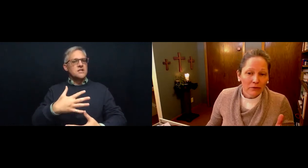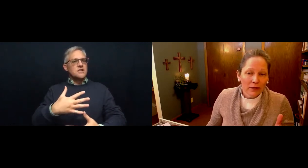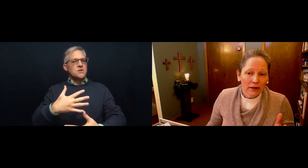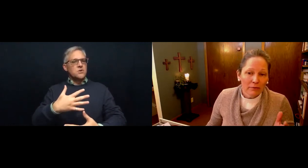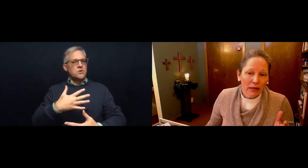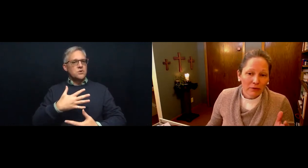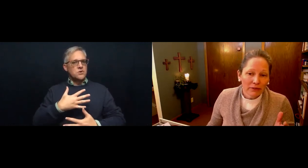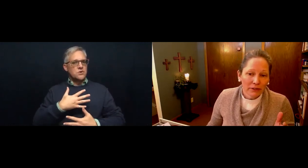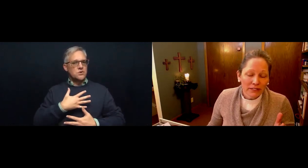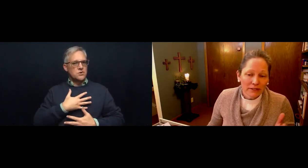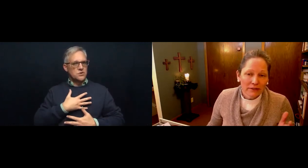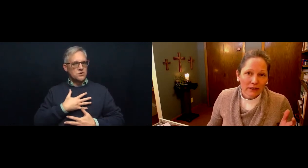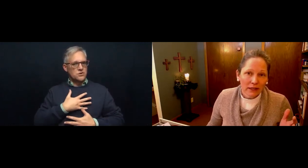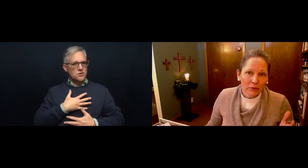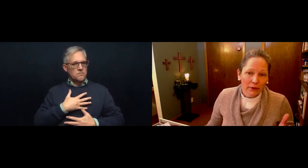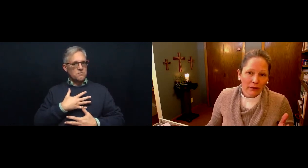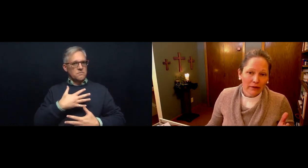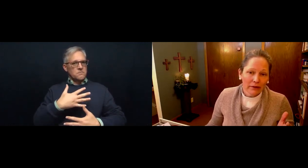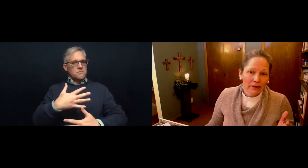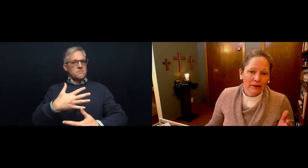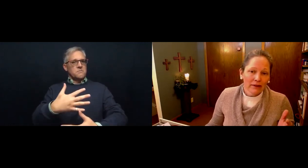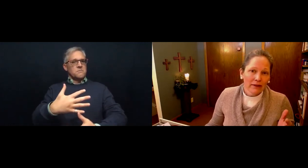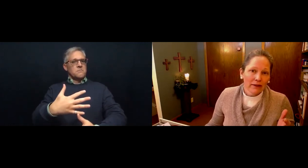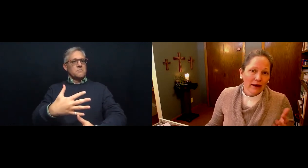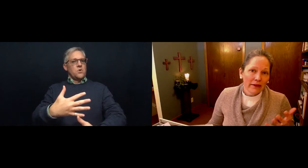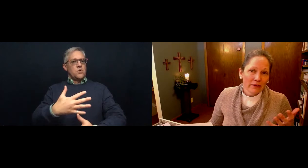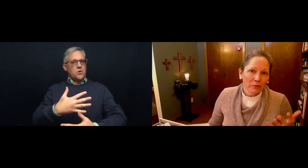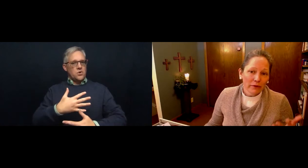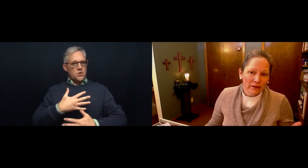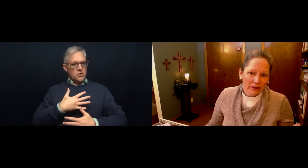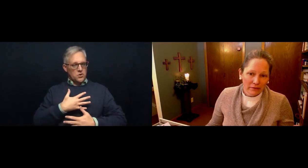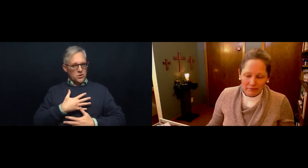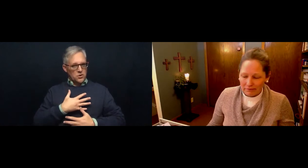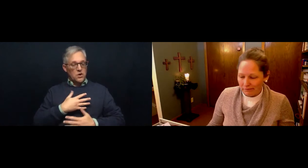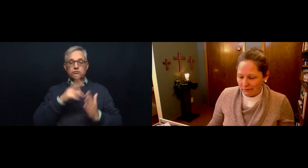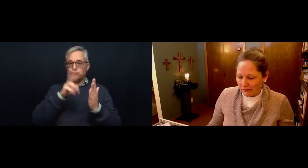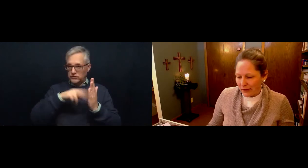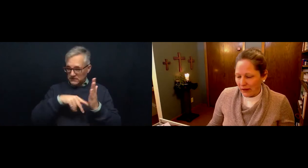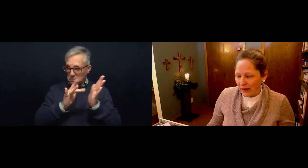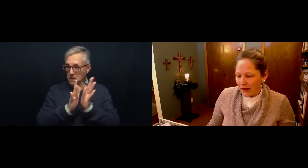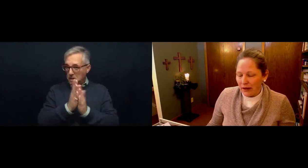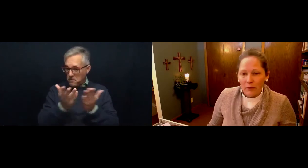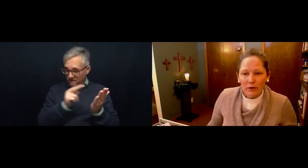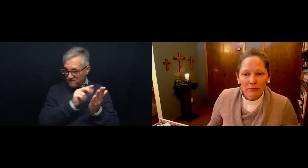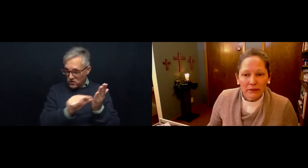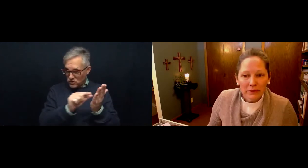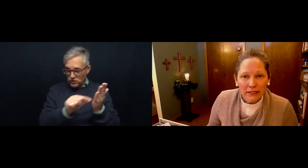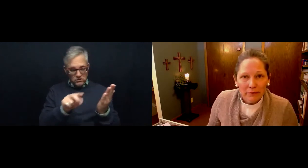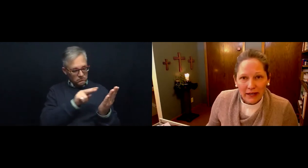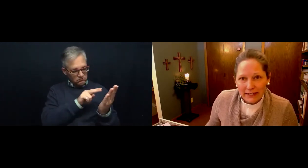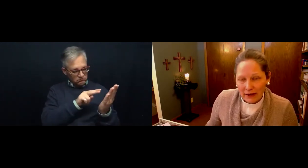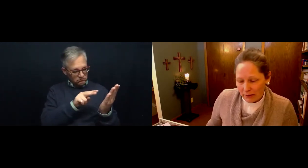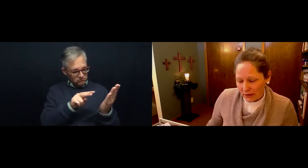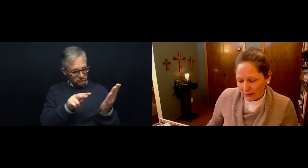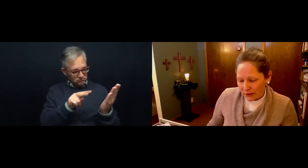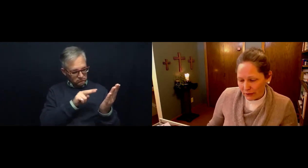reading through that Bible verse and that prayer, and then breathing. And we build up